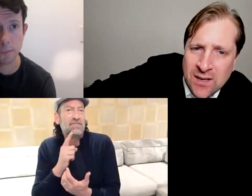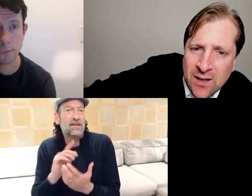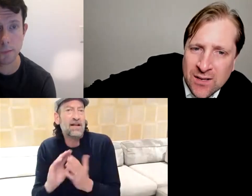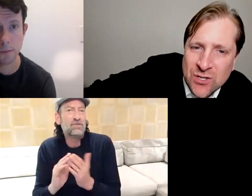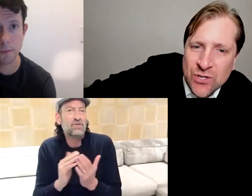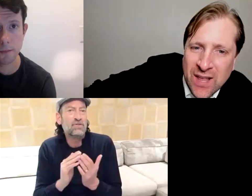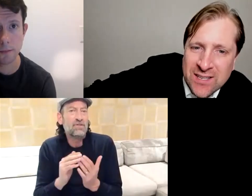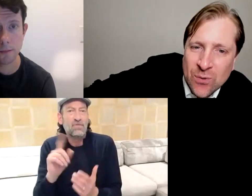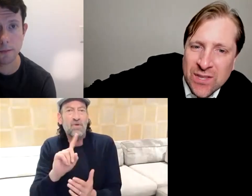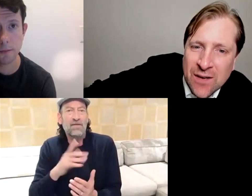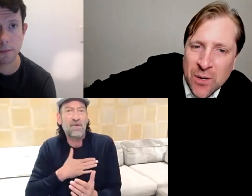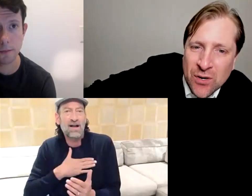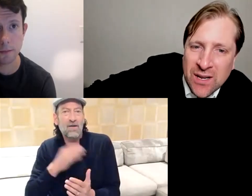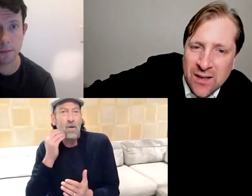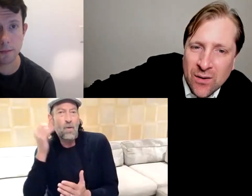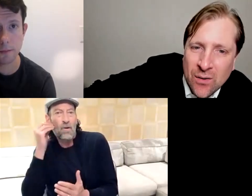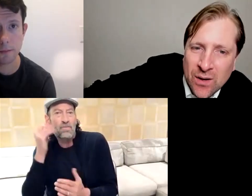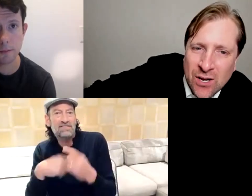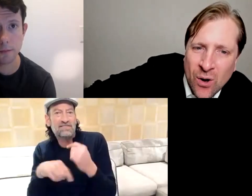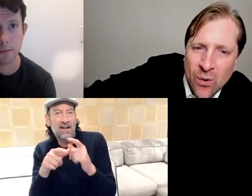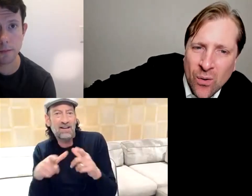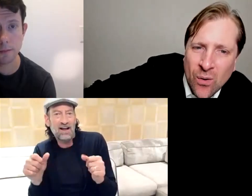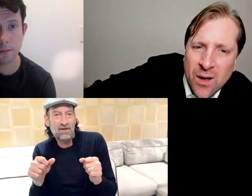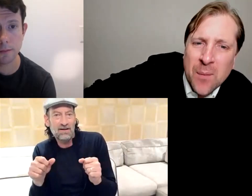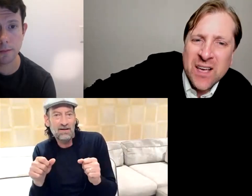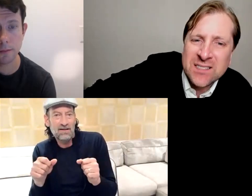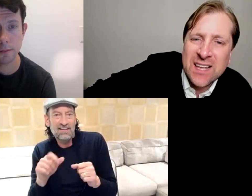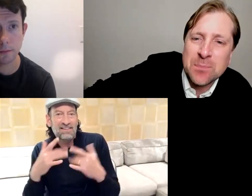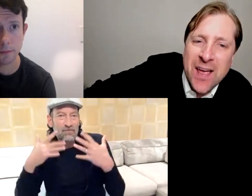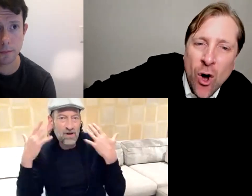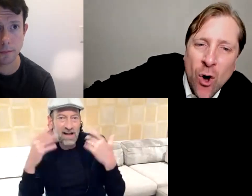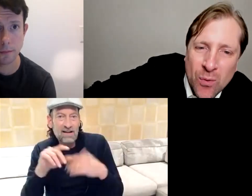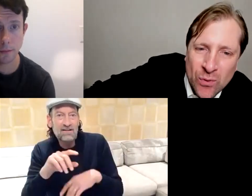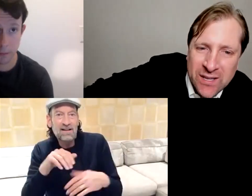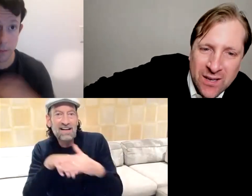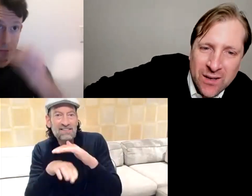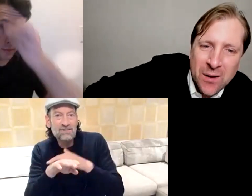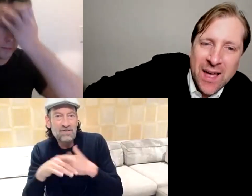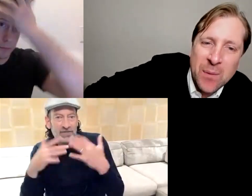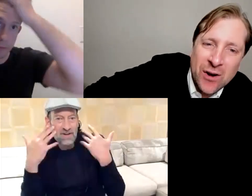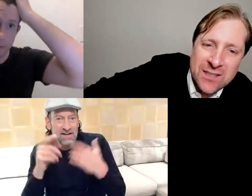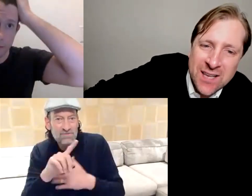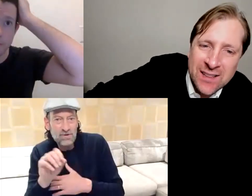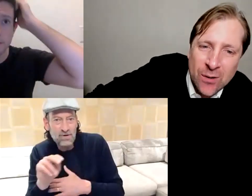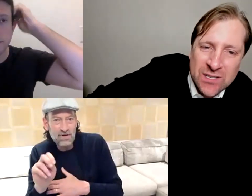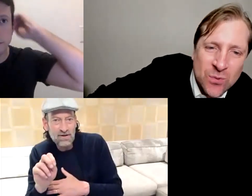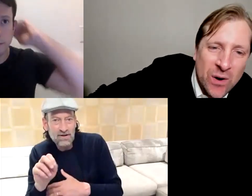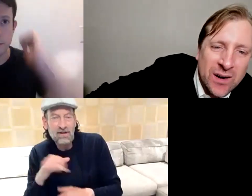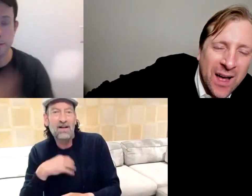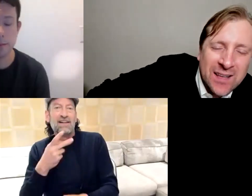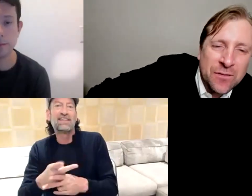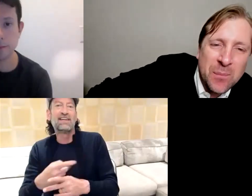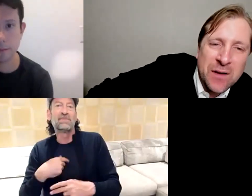enjoyed socializing with the deaf community, you know, because it's my home, really, American Sign Language. It's